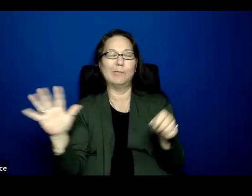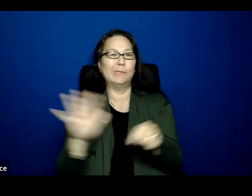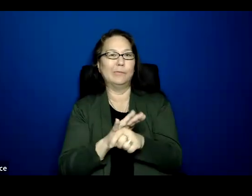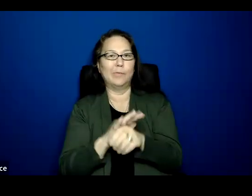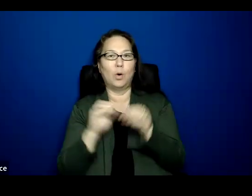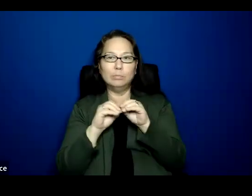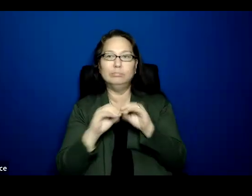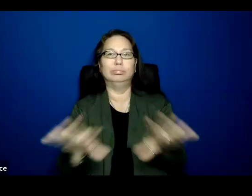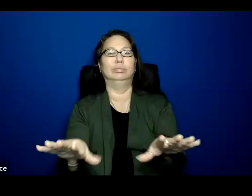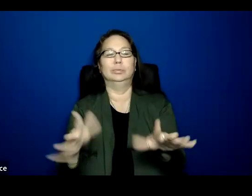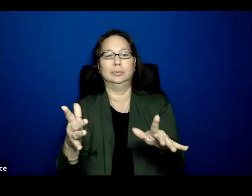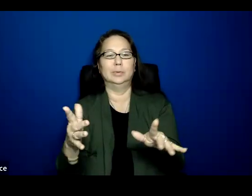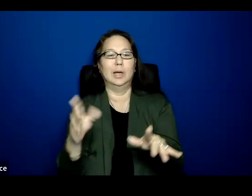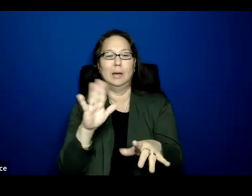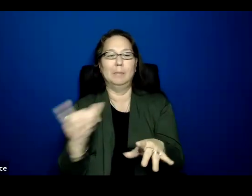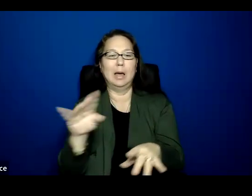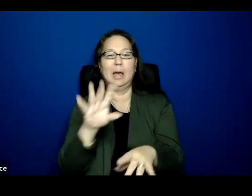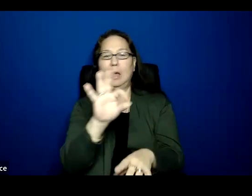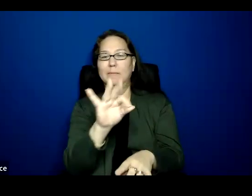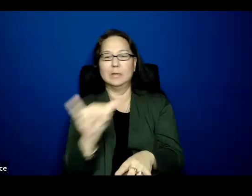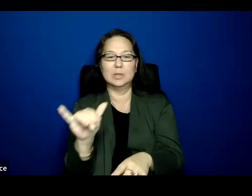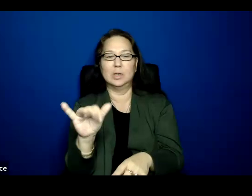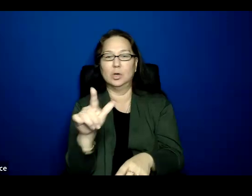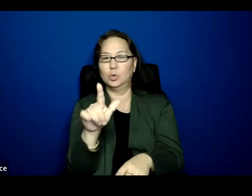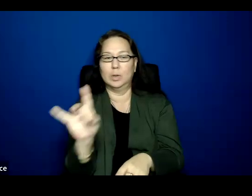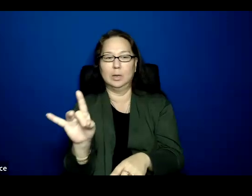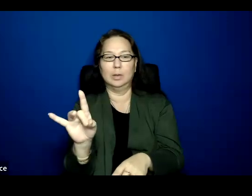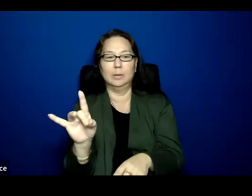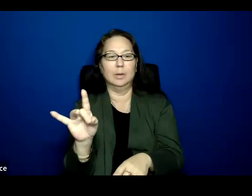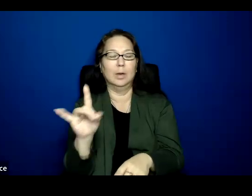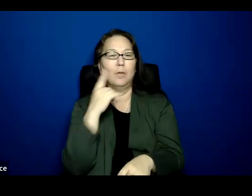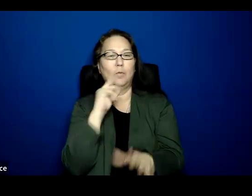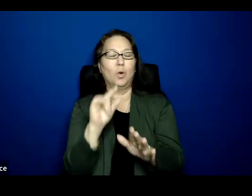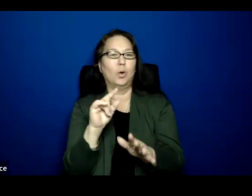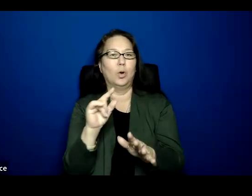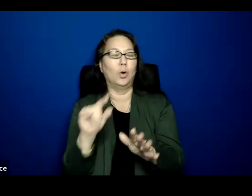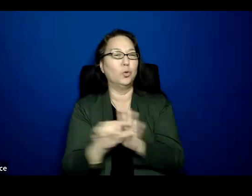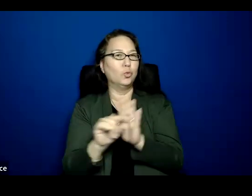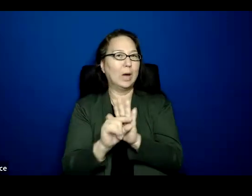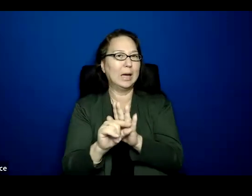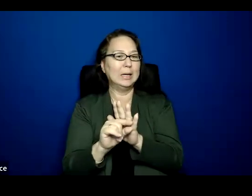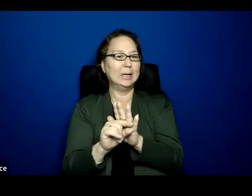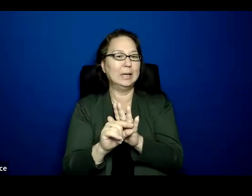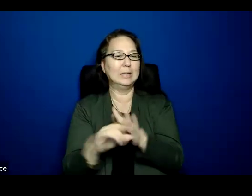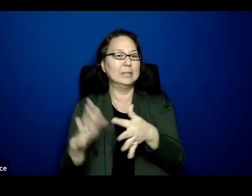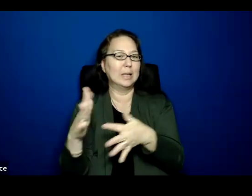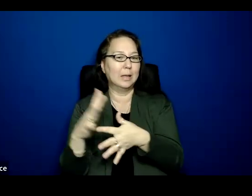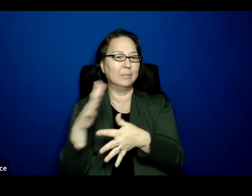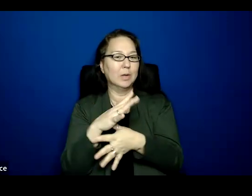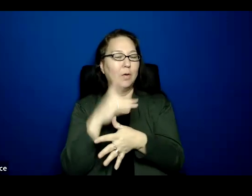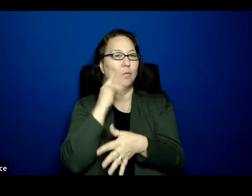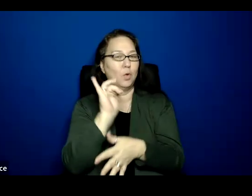fiscal year like 28, so I'm thinking of the grades 11 and 12 for those special education